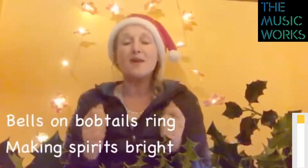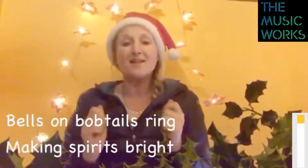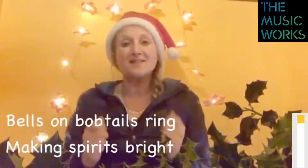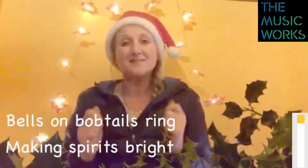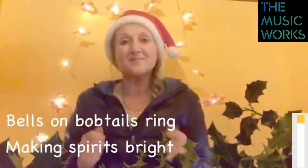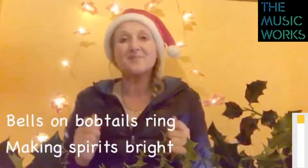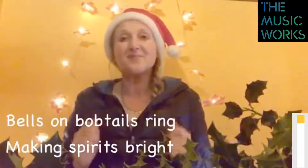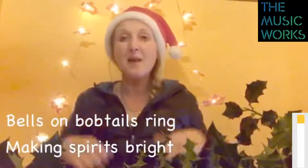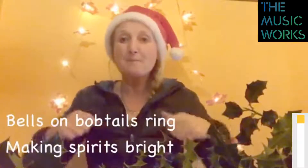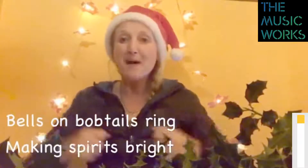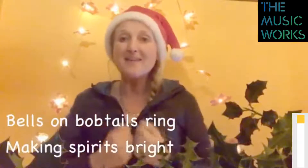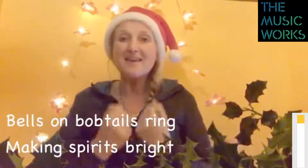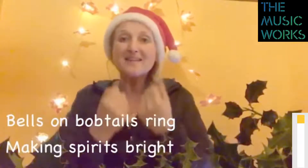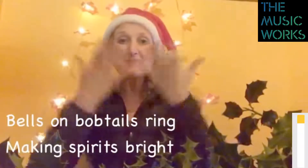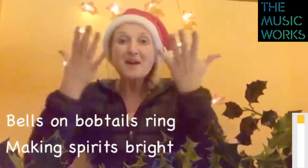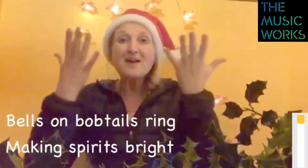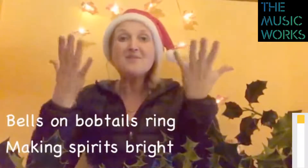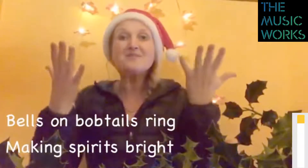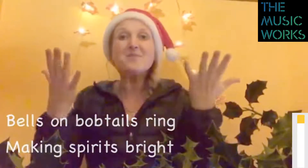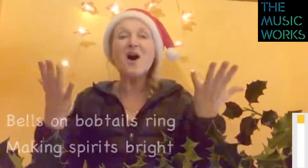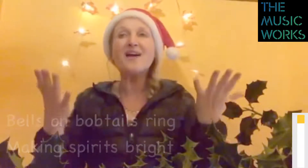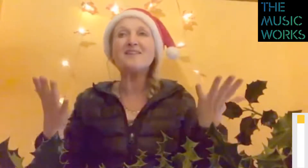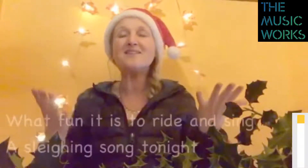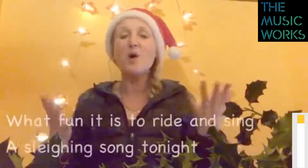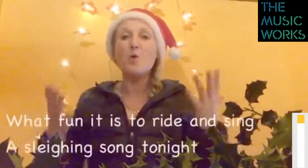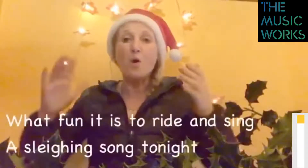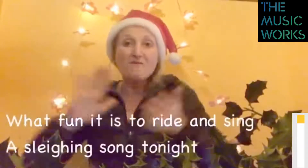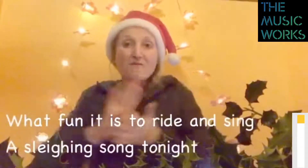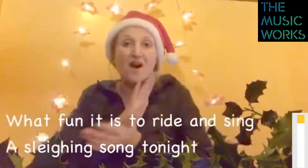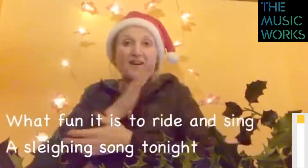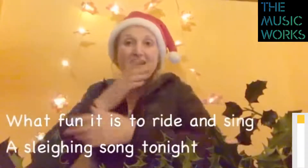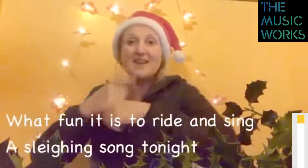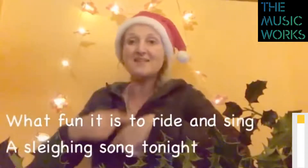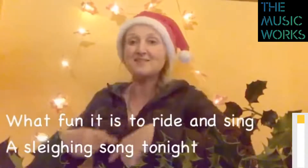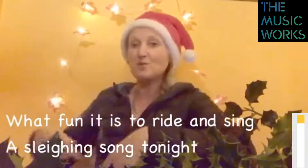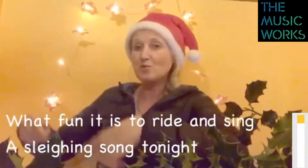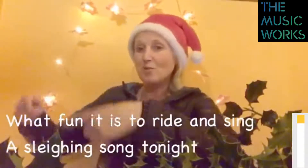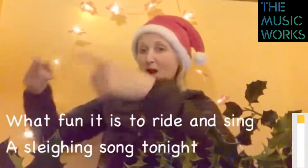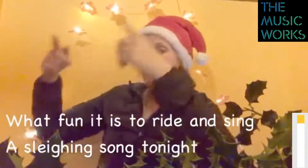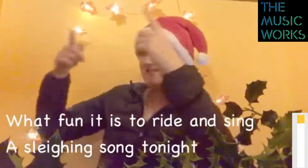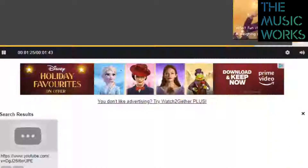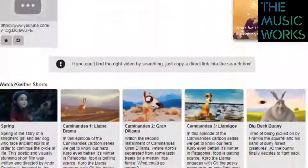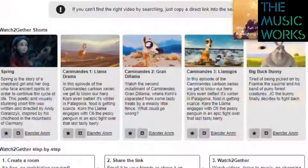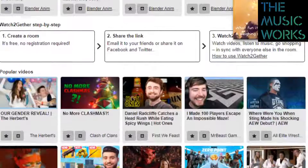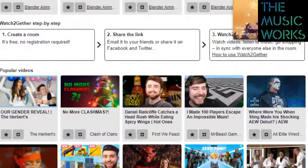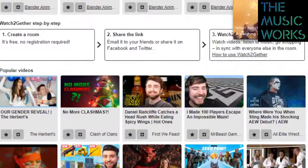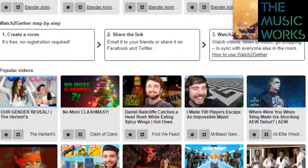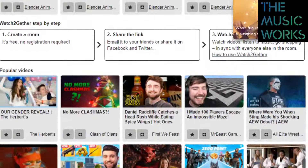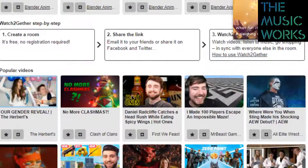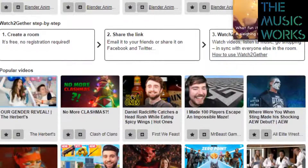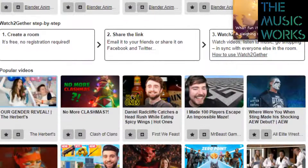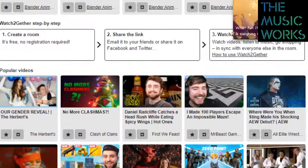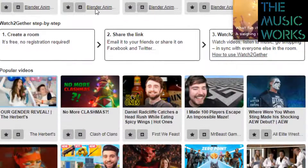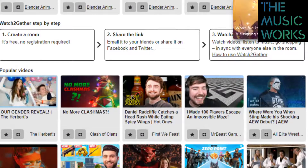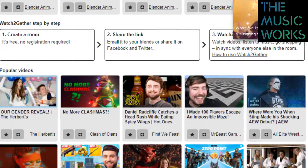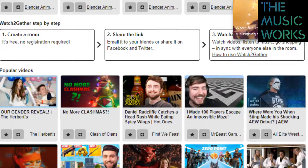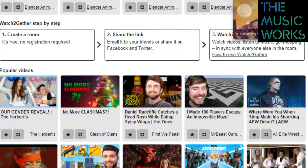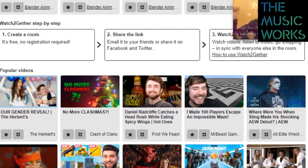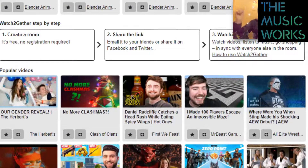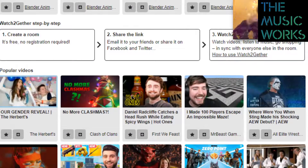ring, making spirits bright. What fun it is to ride and sing a sleighing song tonight.